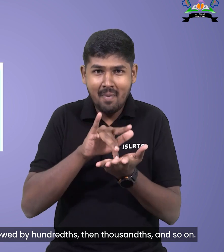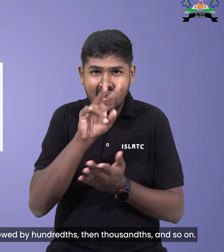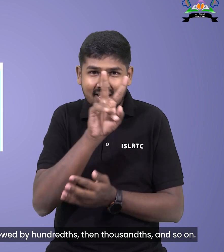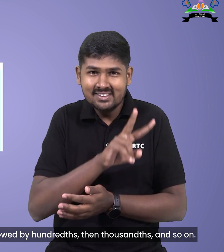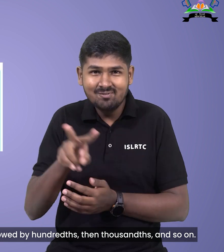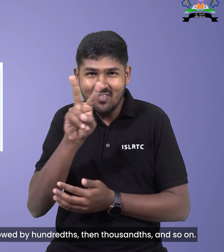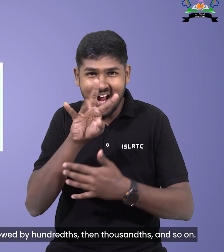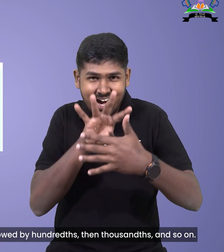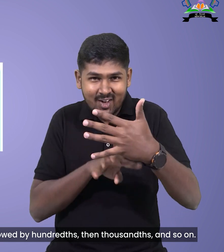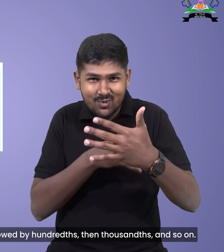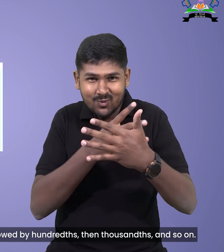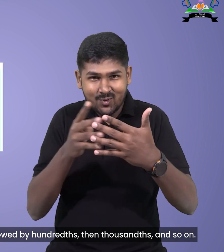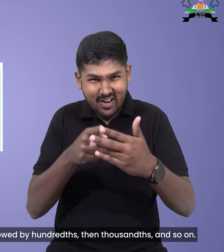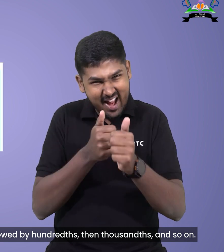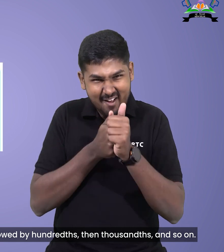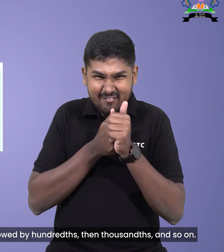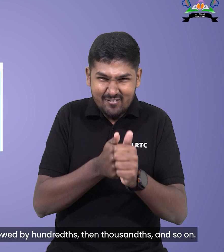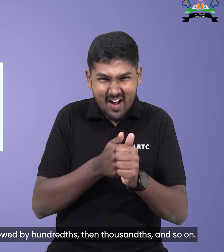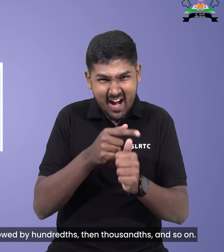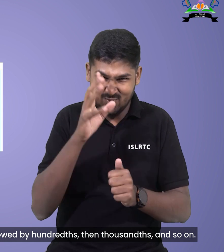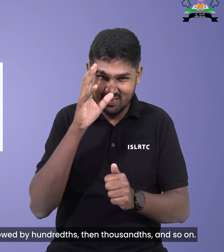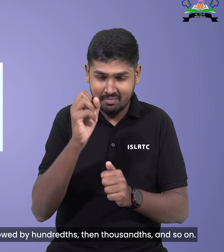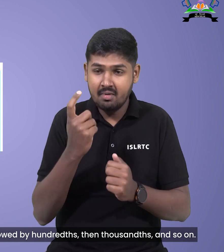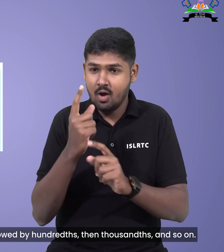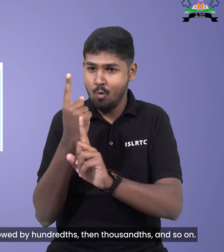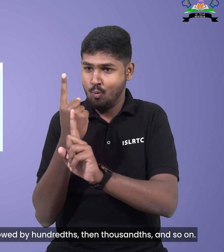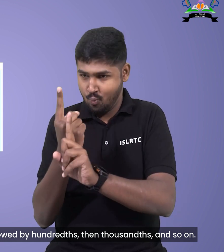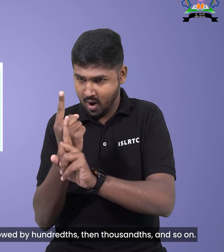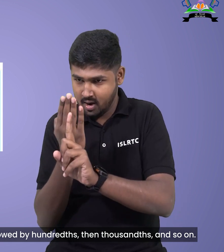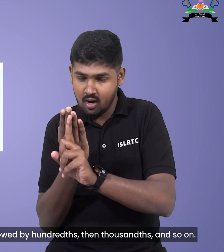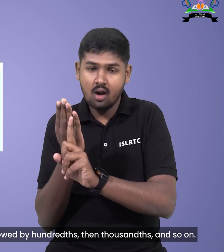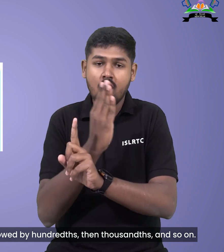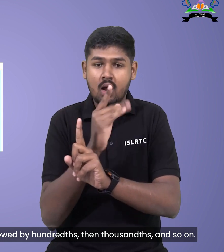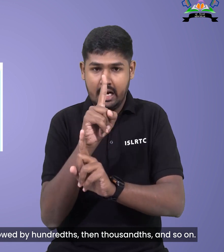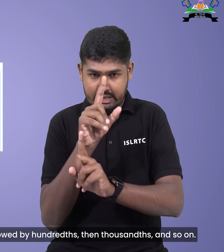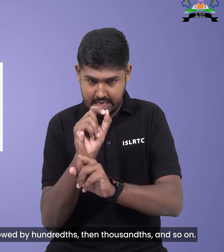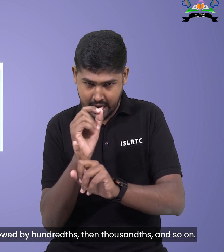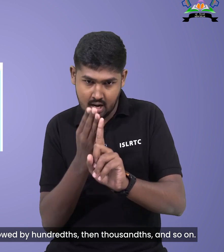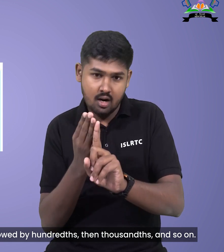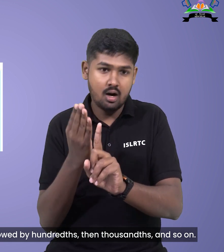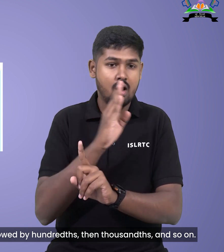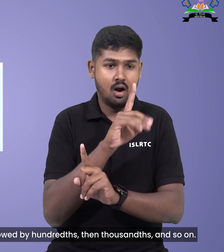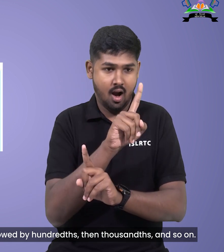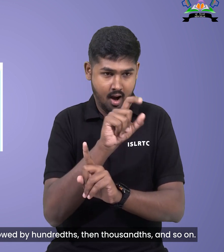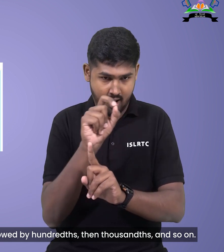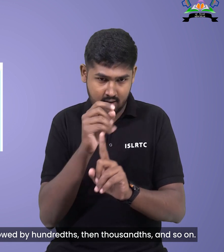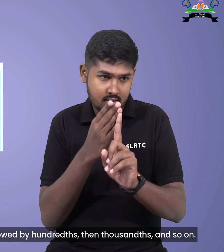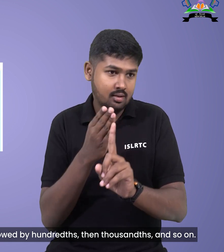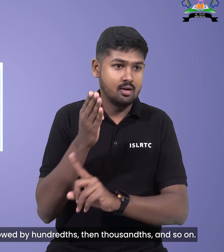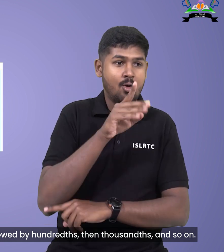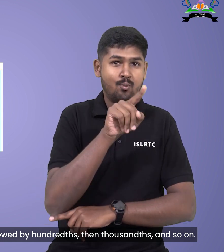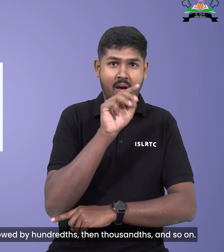values starting from tens, followed by hundreds, then thousands, and so on.